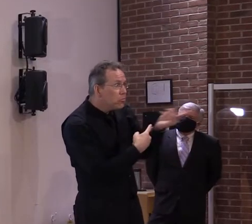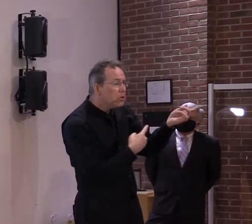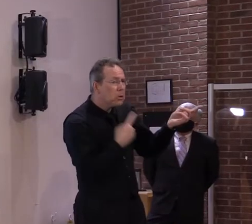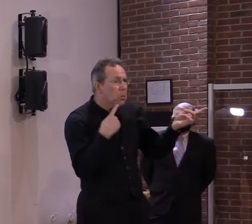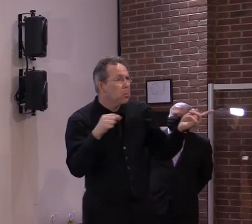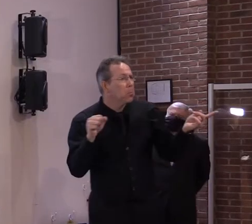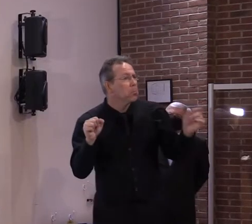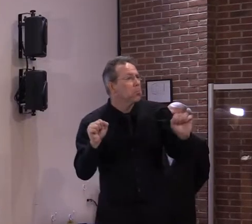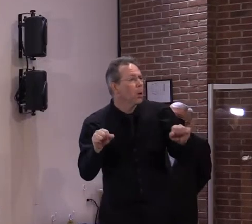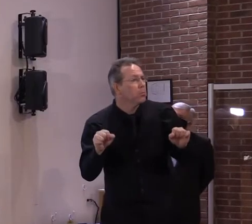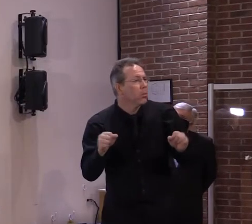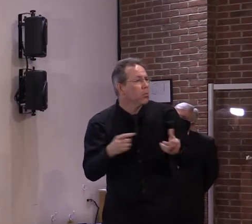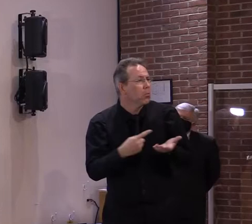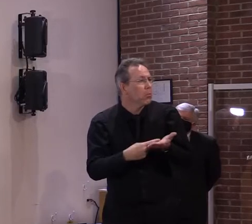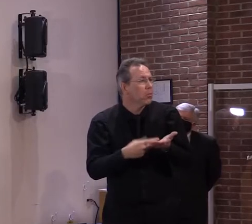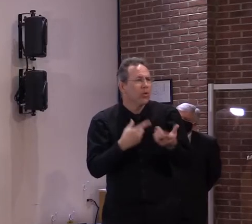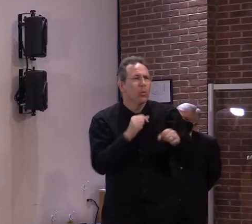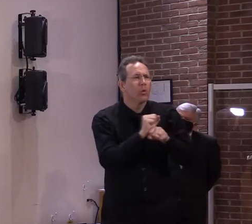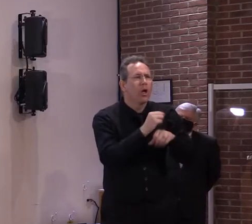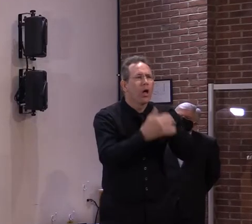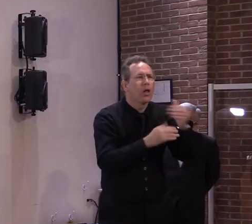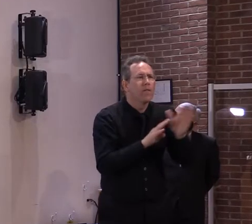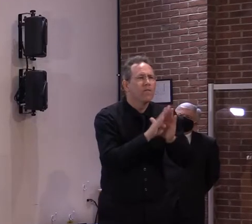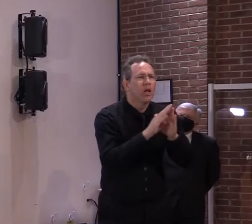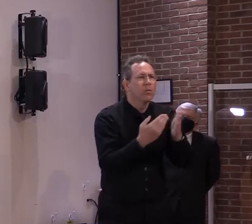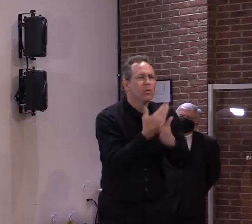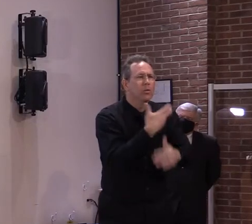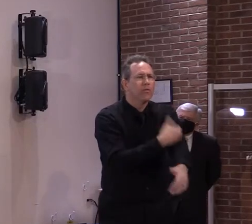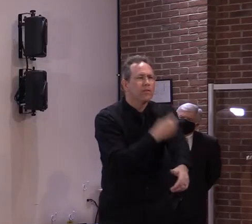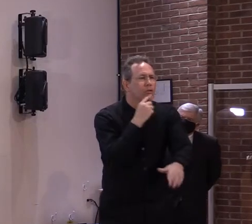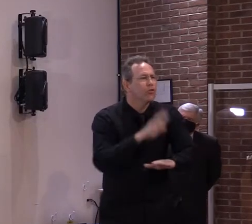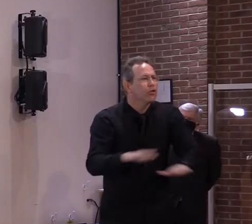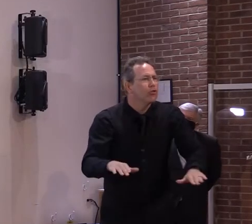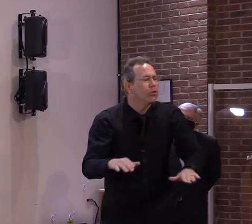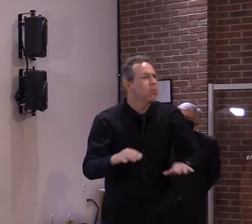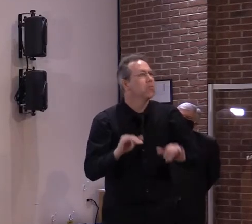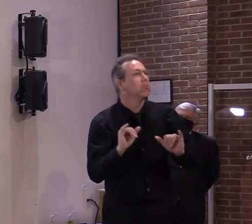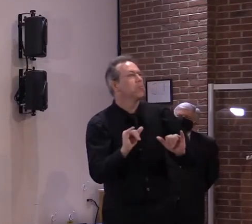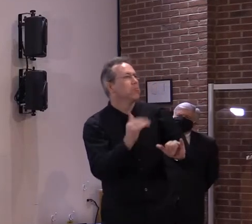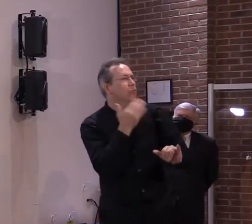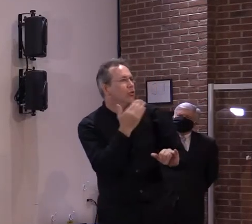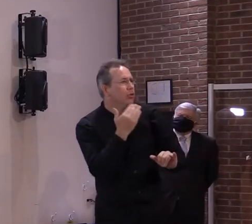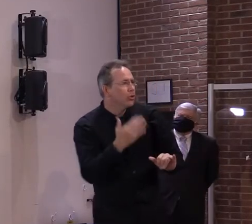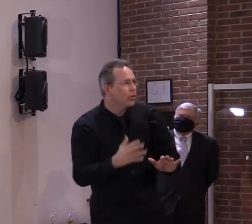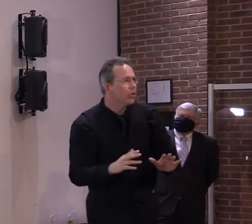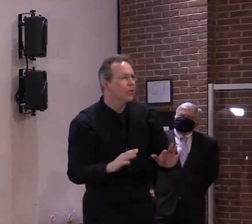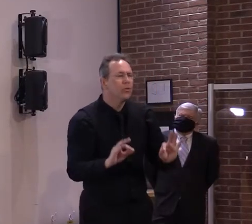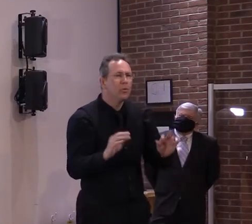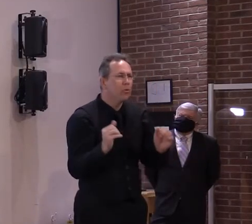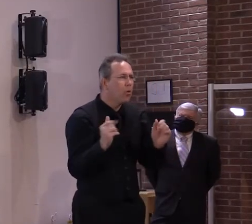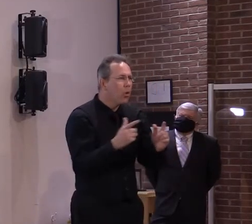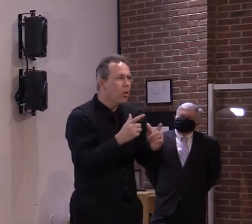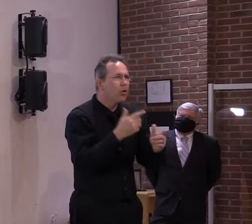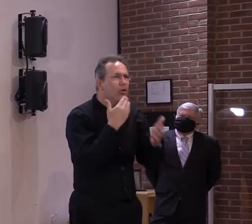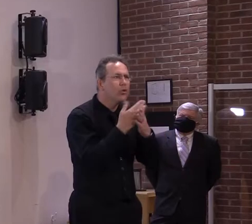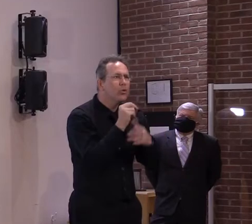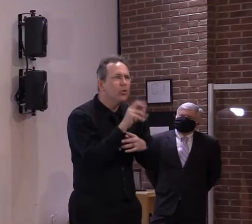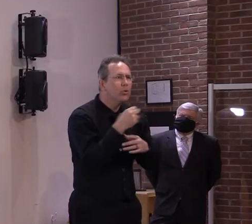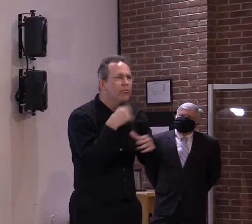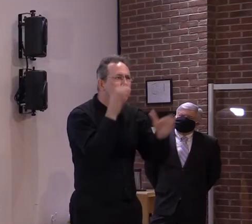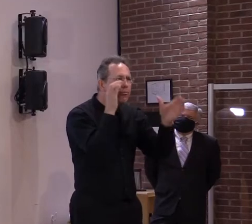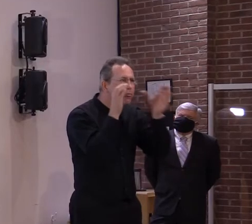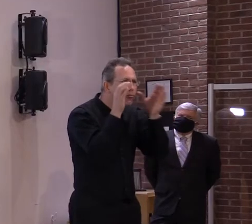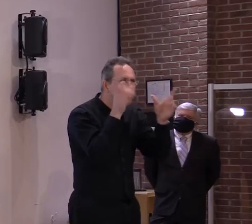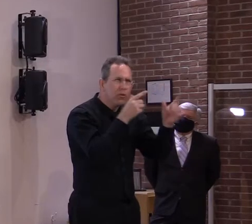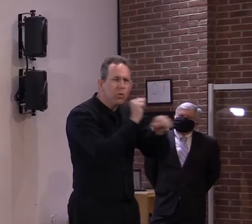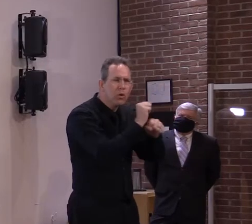coming sooner rather than later. So I think this is all good news, and they're developing that every single day, working on